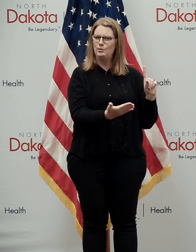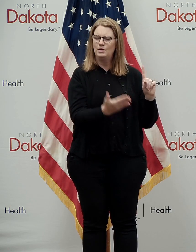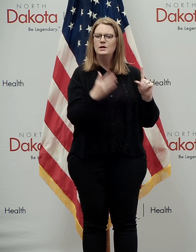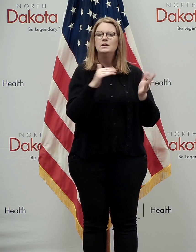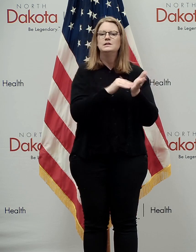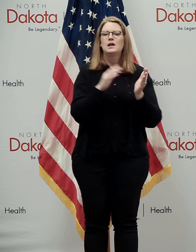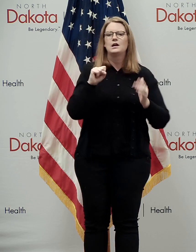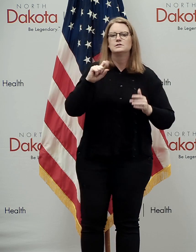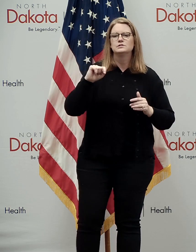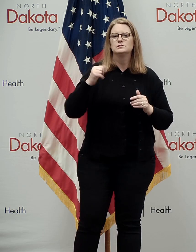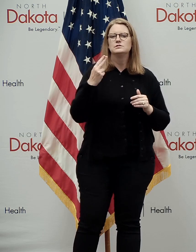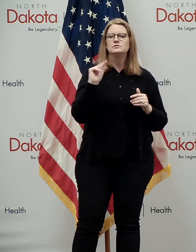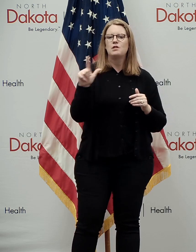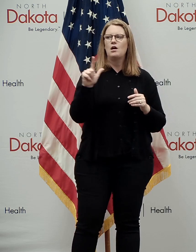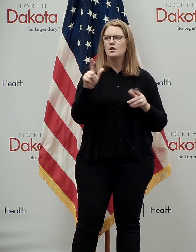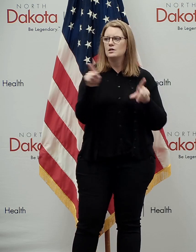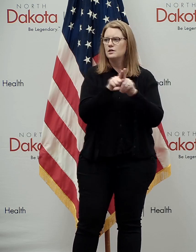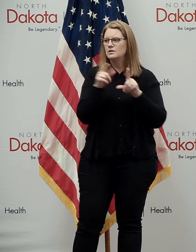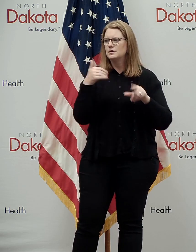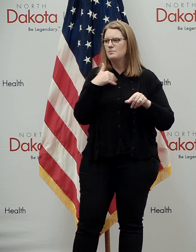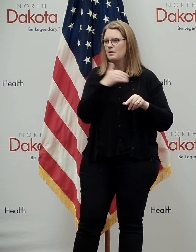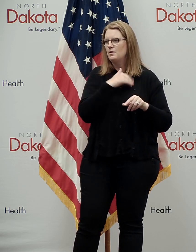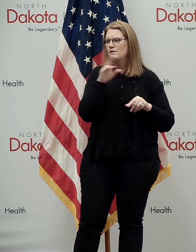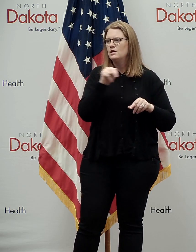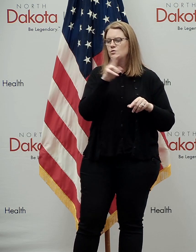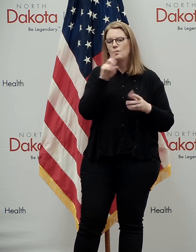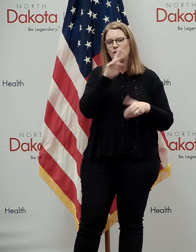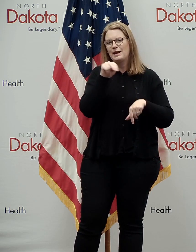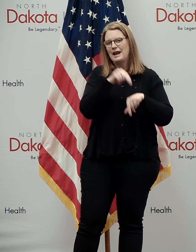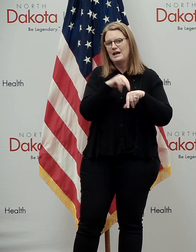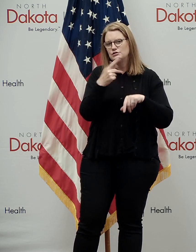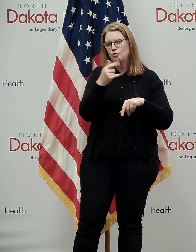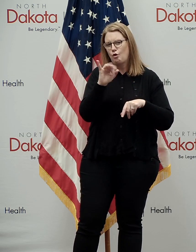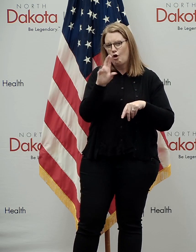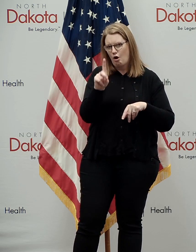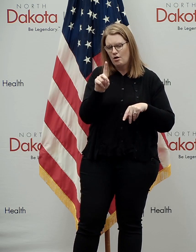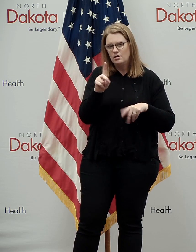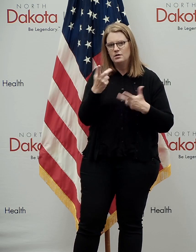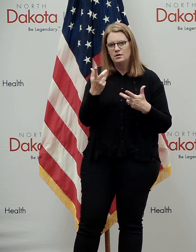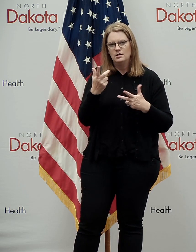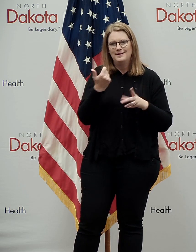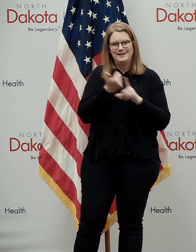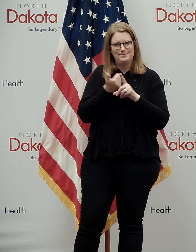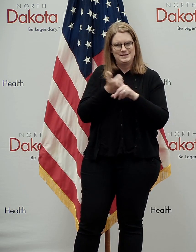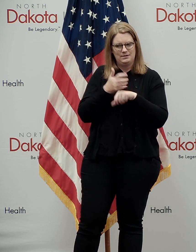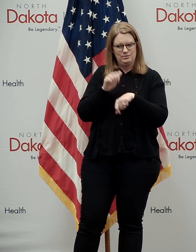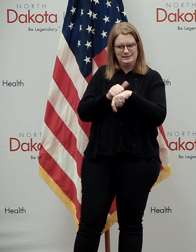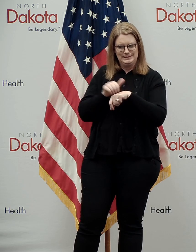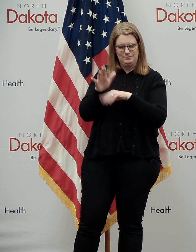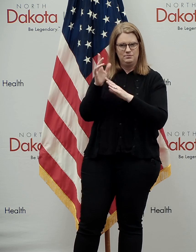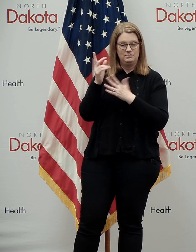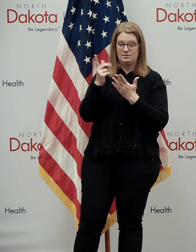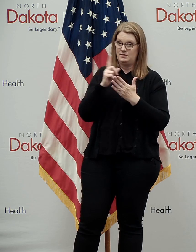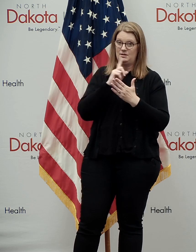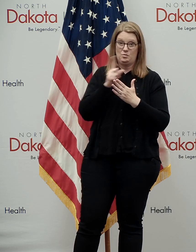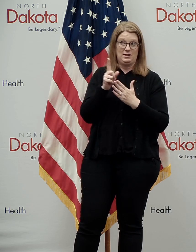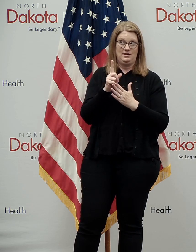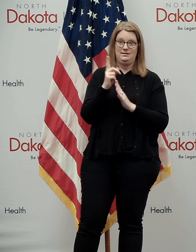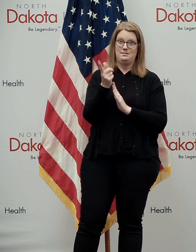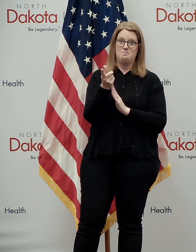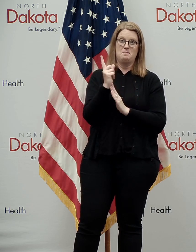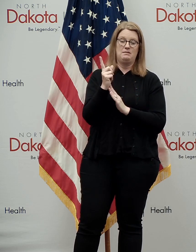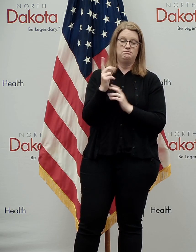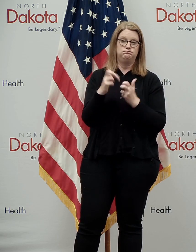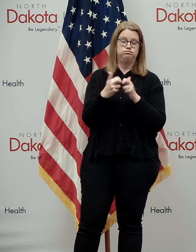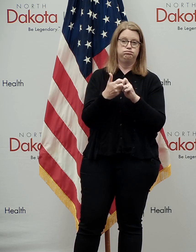Dr. Stahl is also a member of the North Dakota National Guard, and he was deployed immediately at the beginning of this